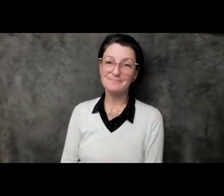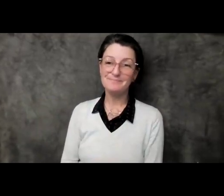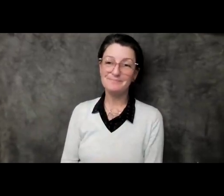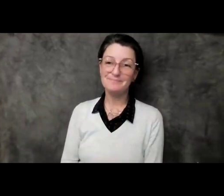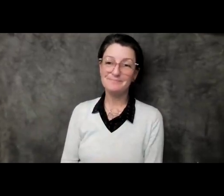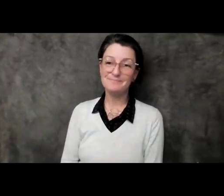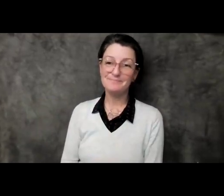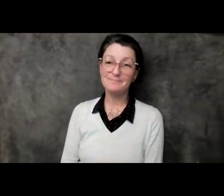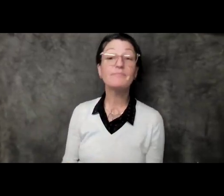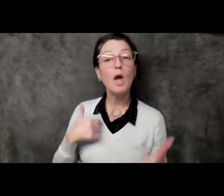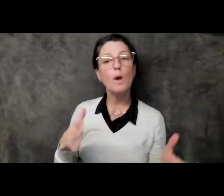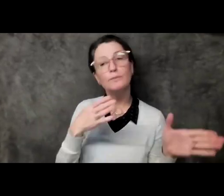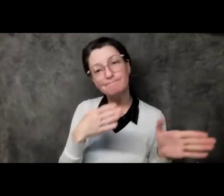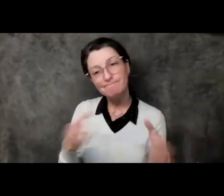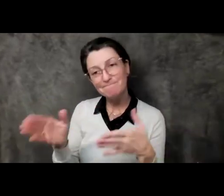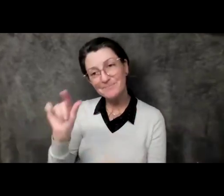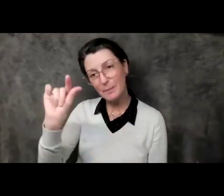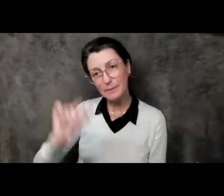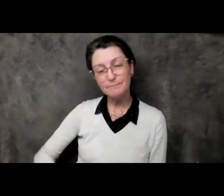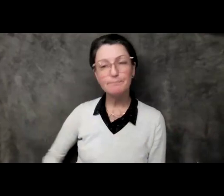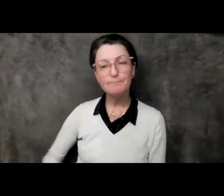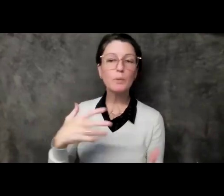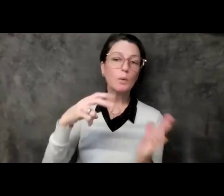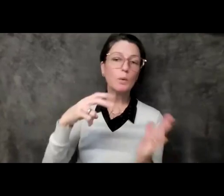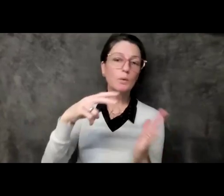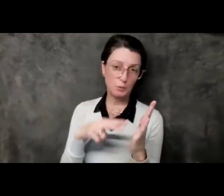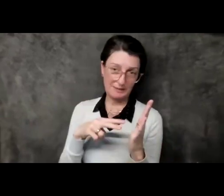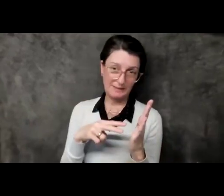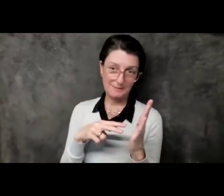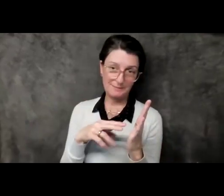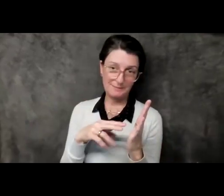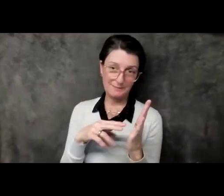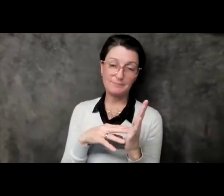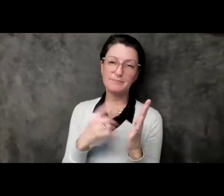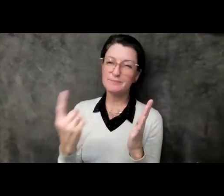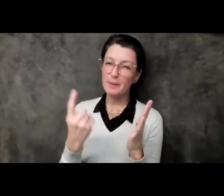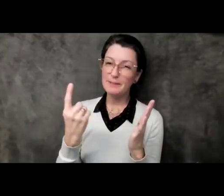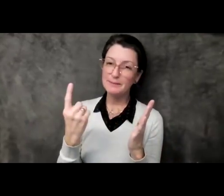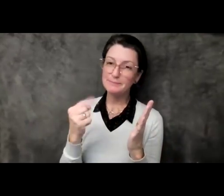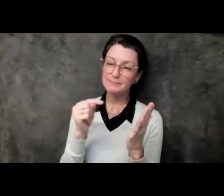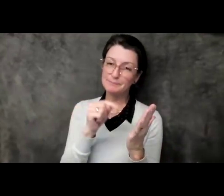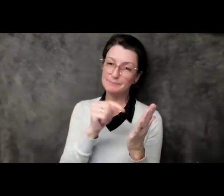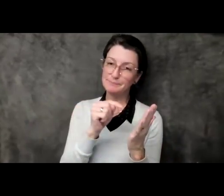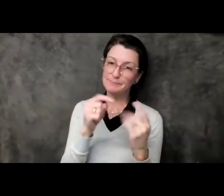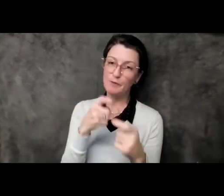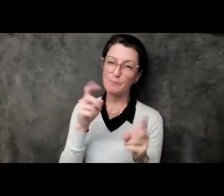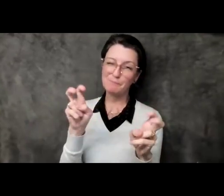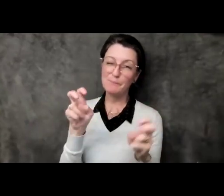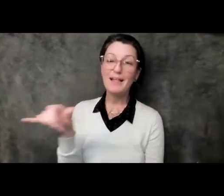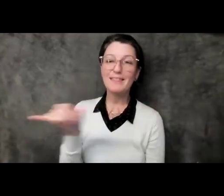bit and read from some things from Like a Woman.